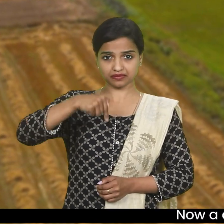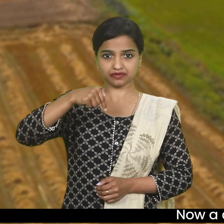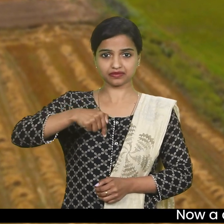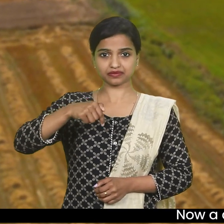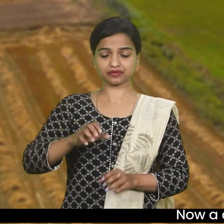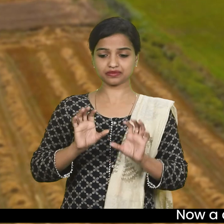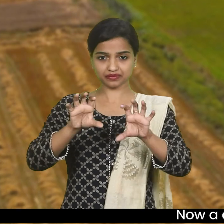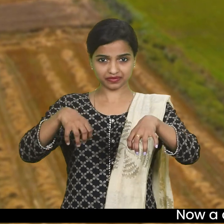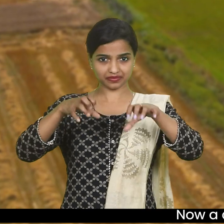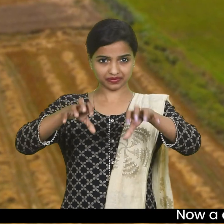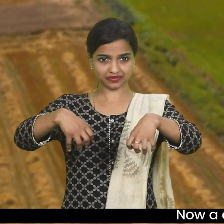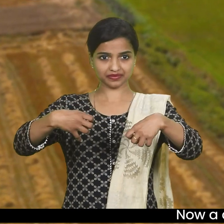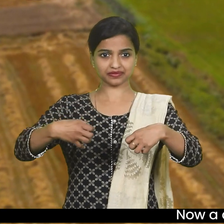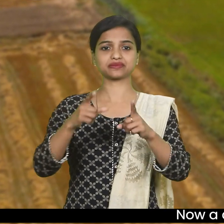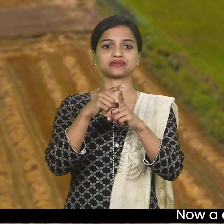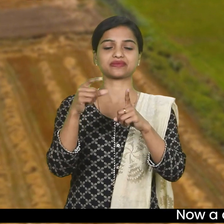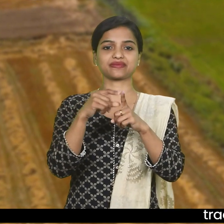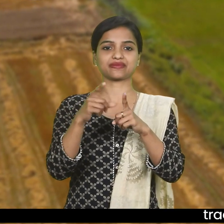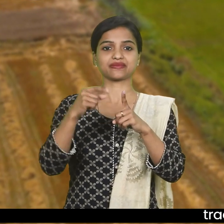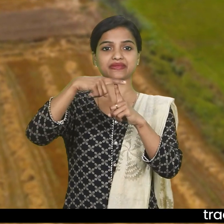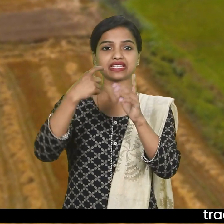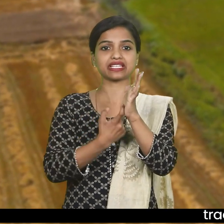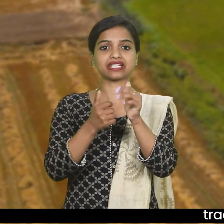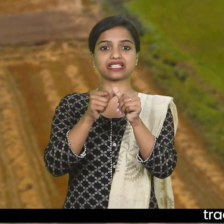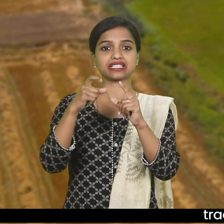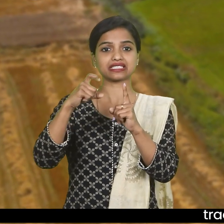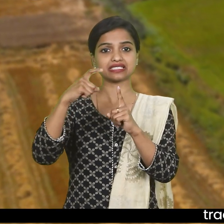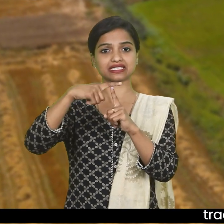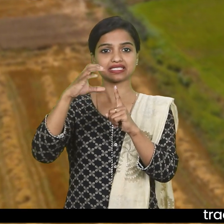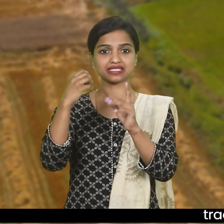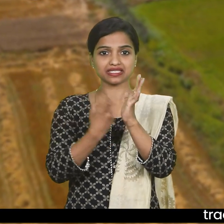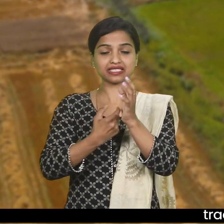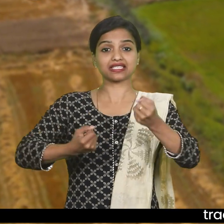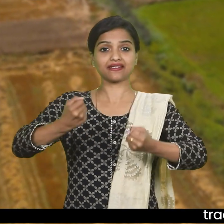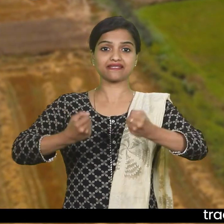Nowadays, ploughing is done by tractor-driven cultivator.